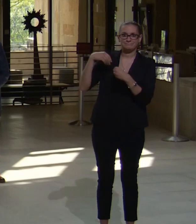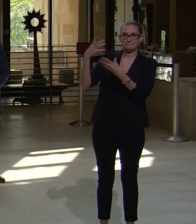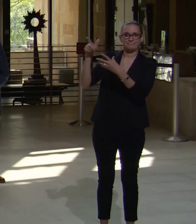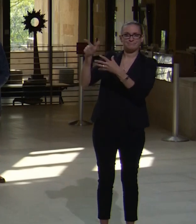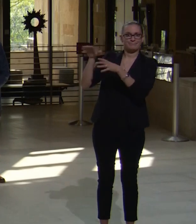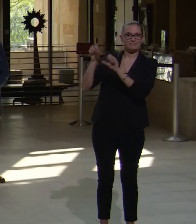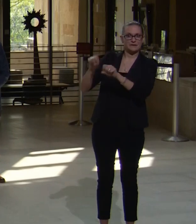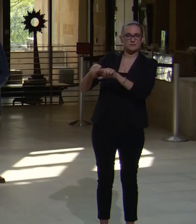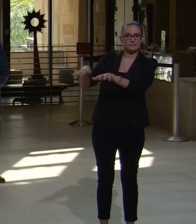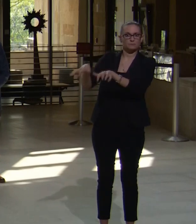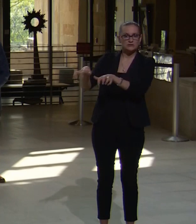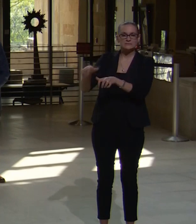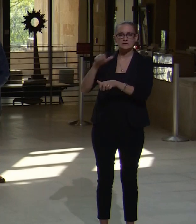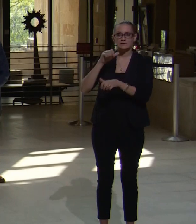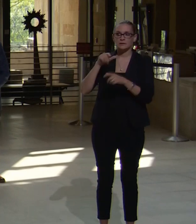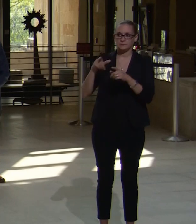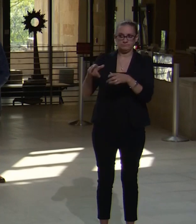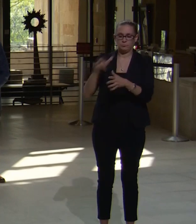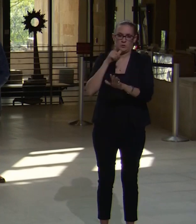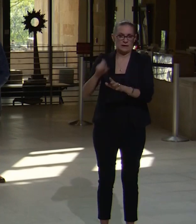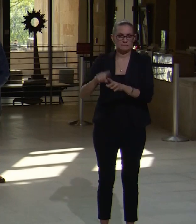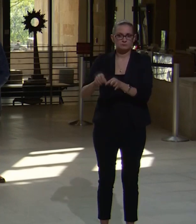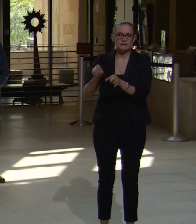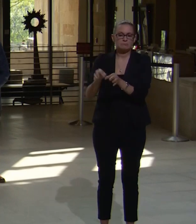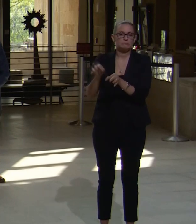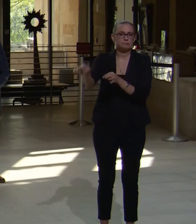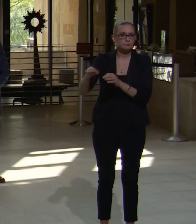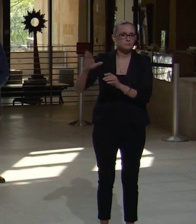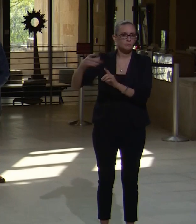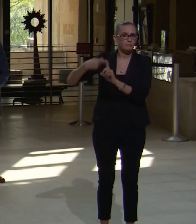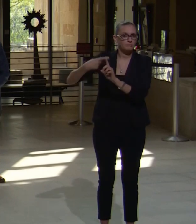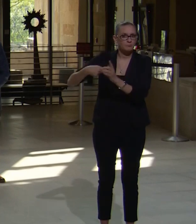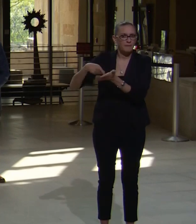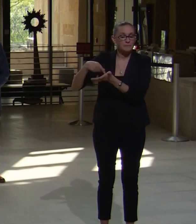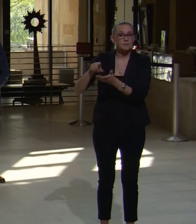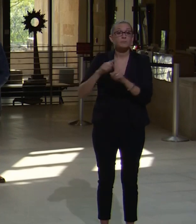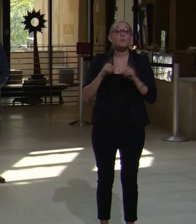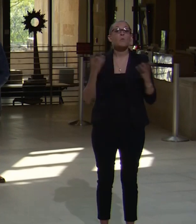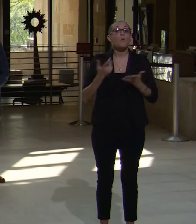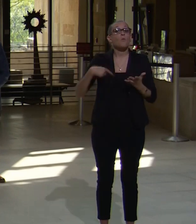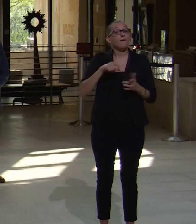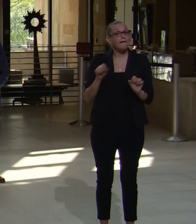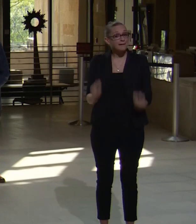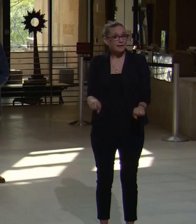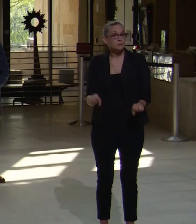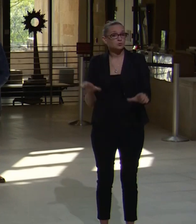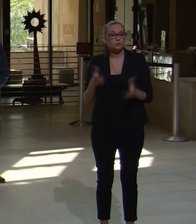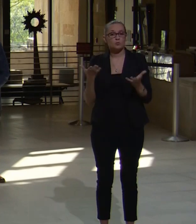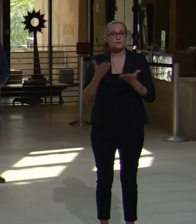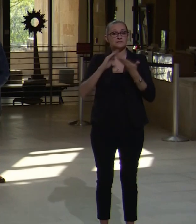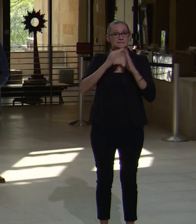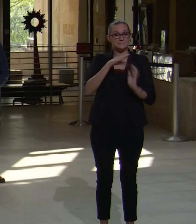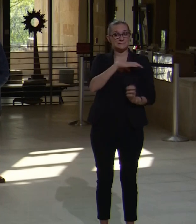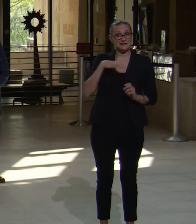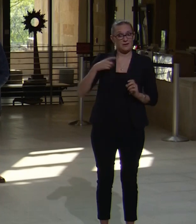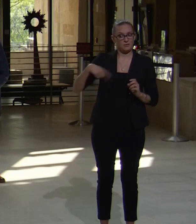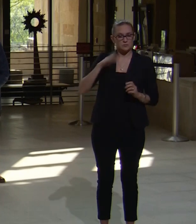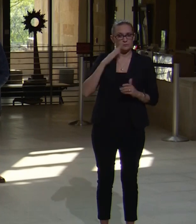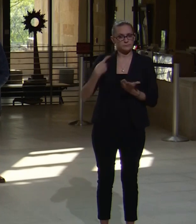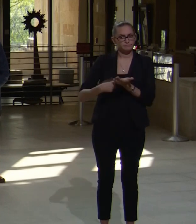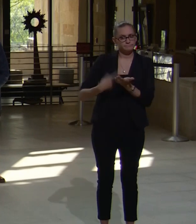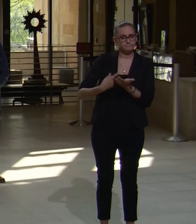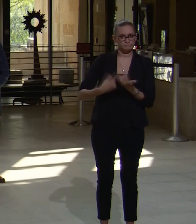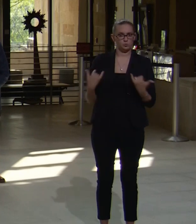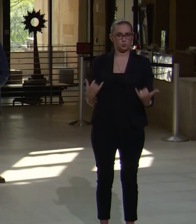the ability not to have to make mortgage payments or the like. But what we can do, and what the City Council is going to be moving